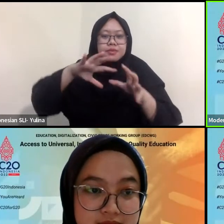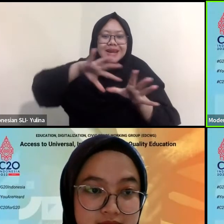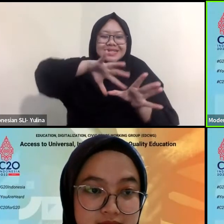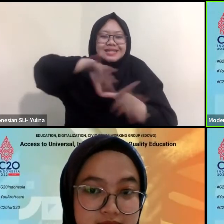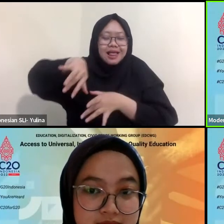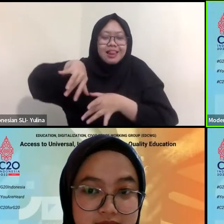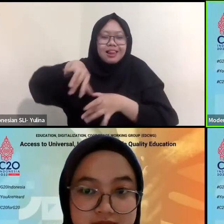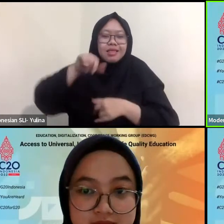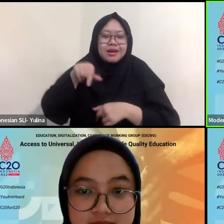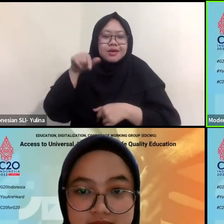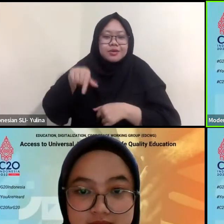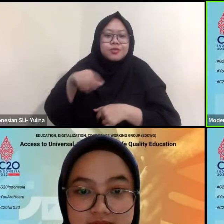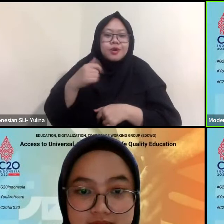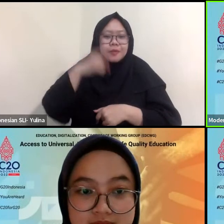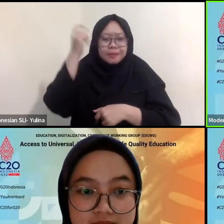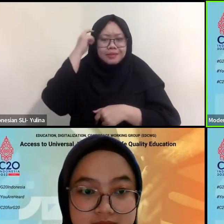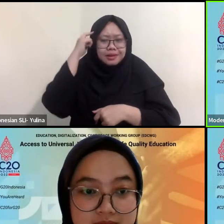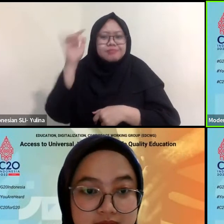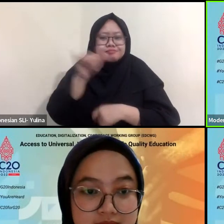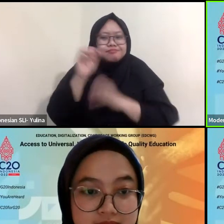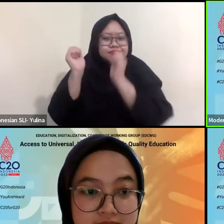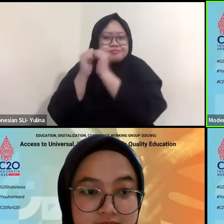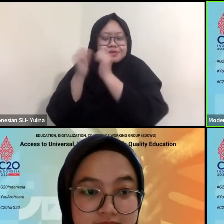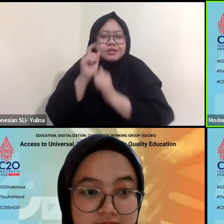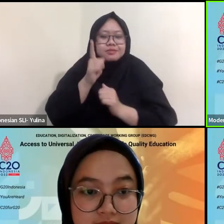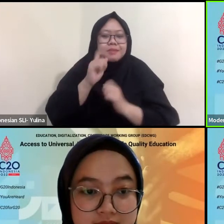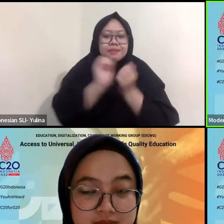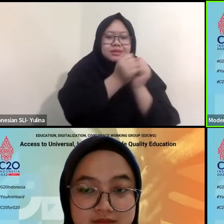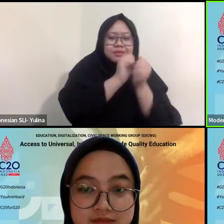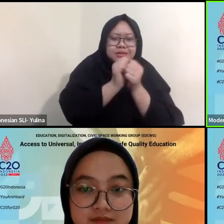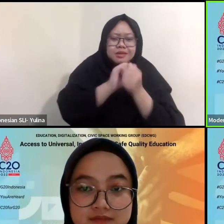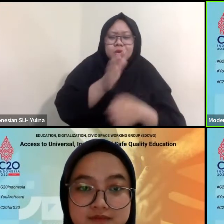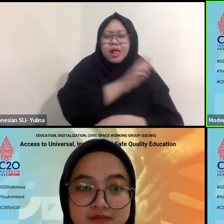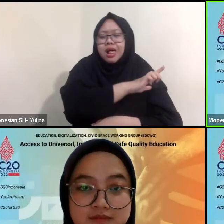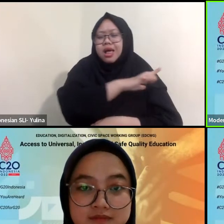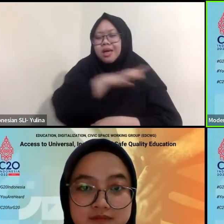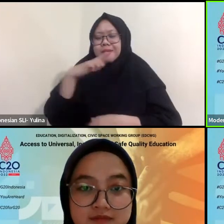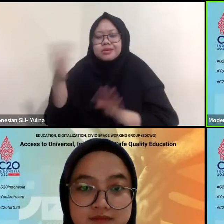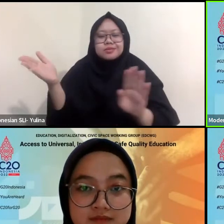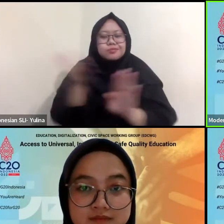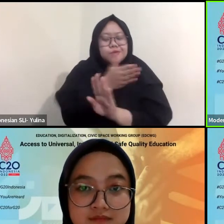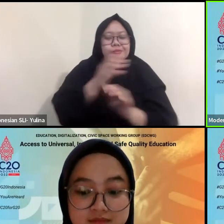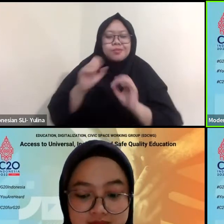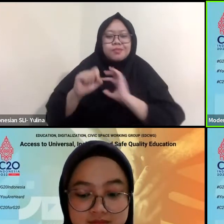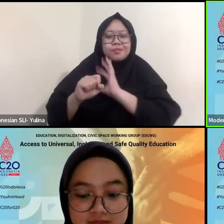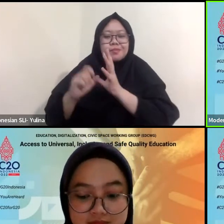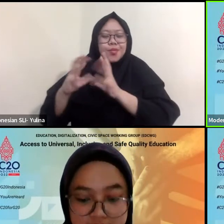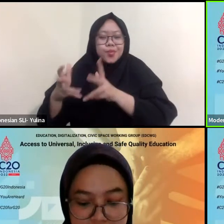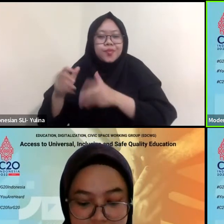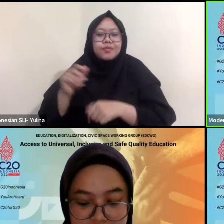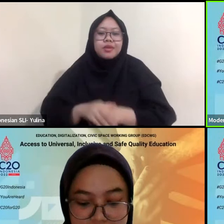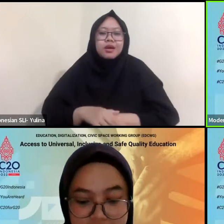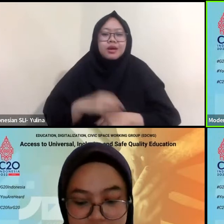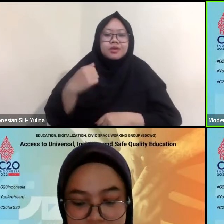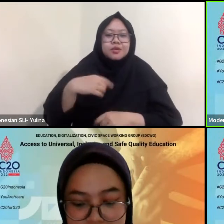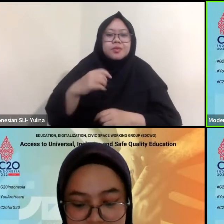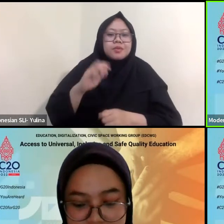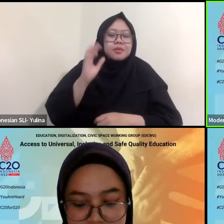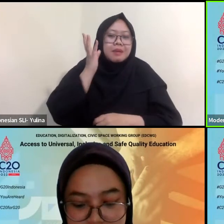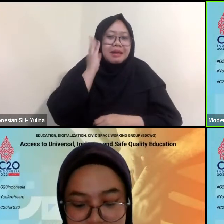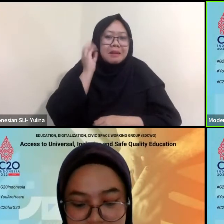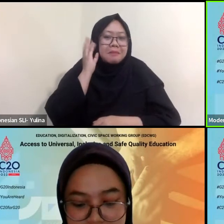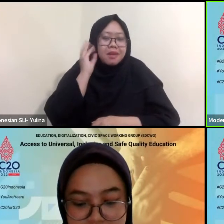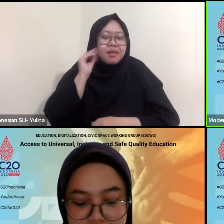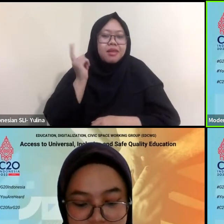you know, experiencing these problems a long time, even before the pandemic. So it makes more sense to put them at the heart of the recovery. So I just would